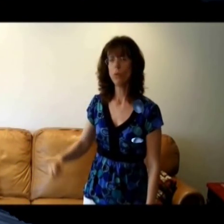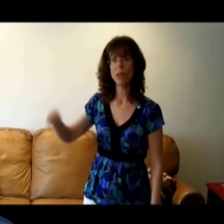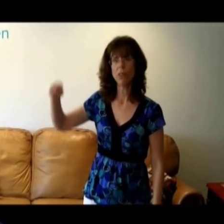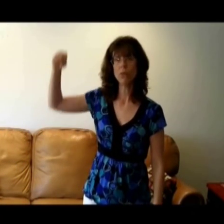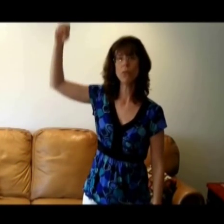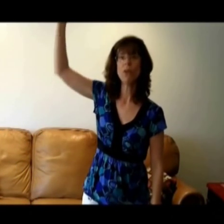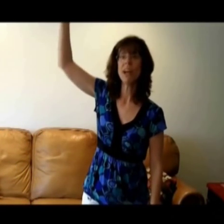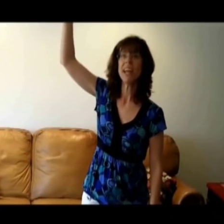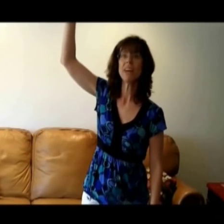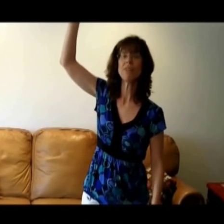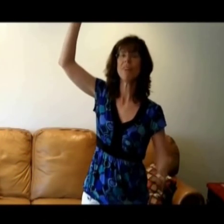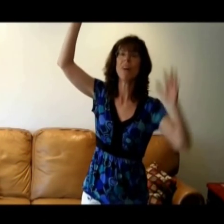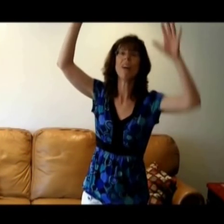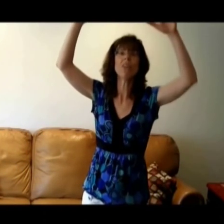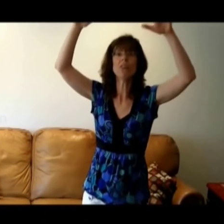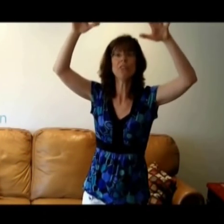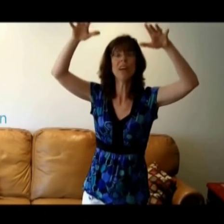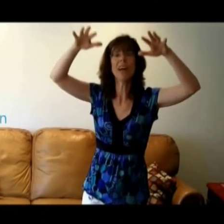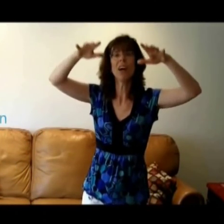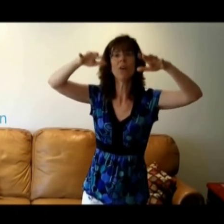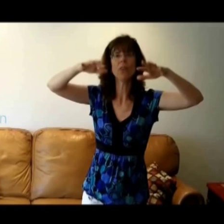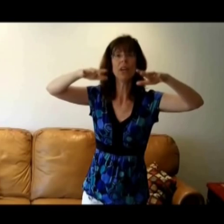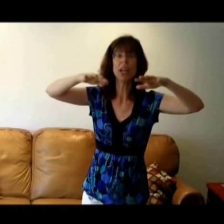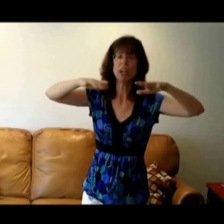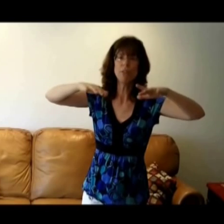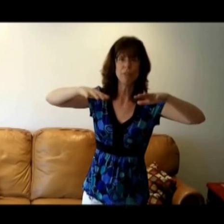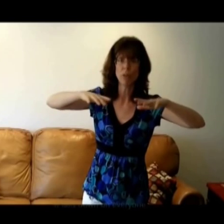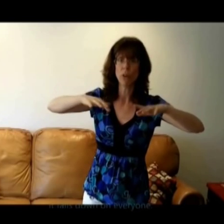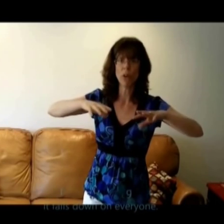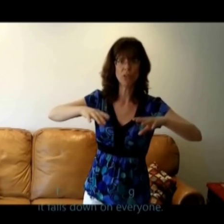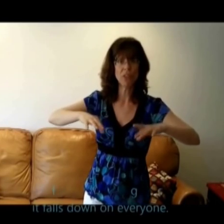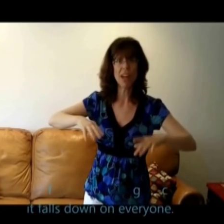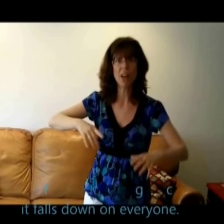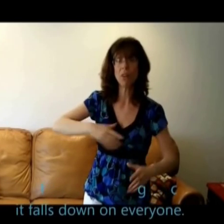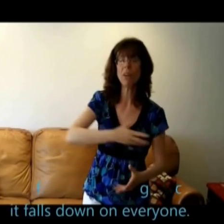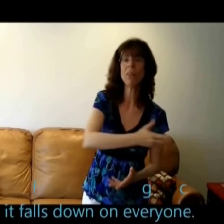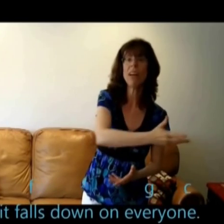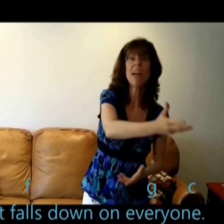When the rain falls down, it falls down on